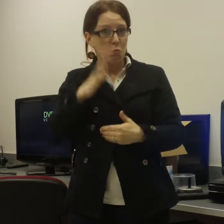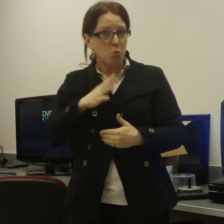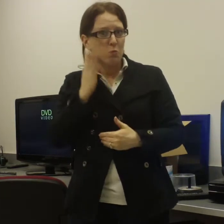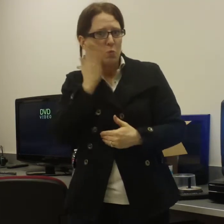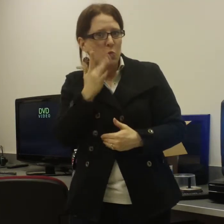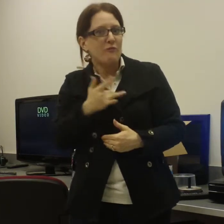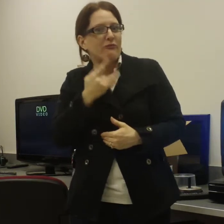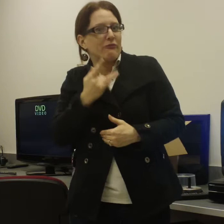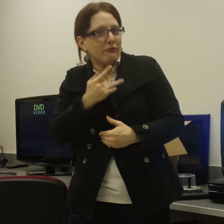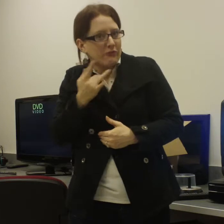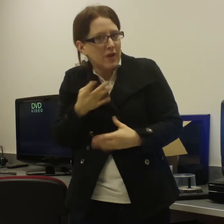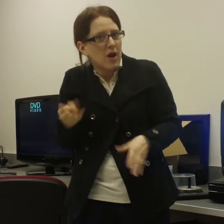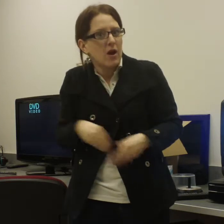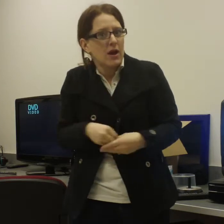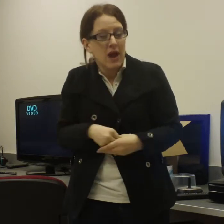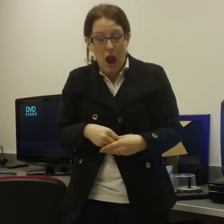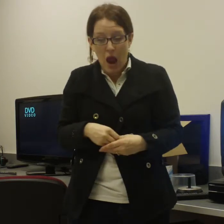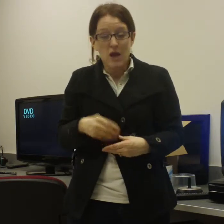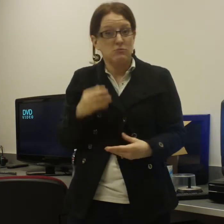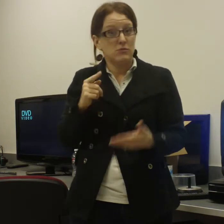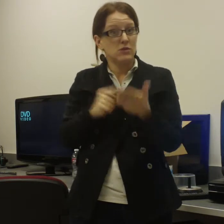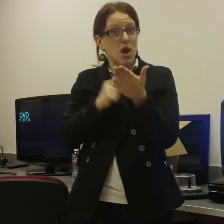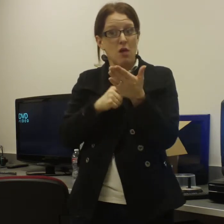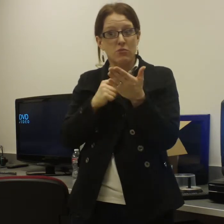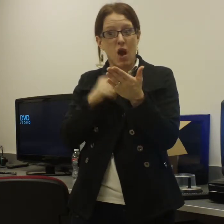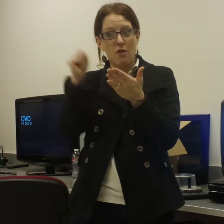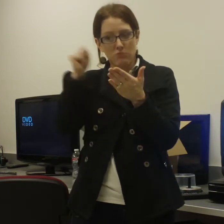And visibly, right, having just gone through this process, it's